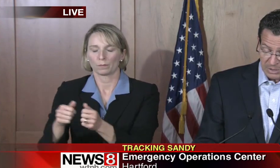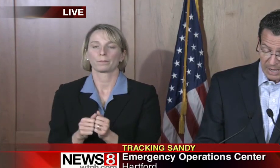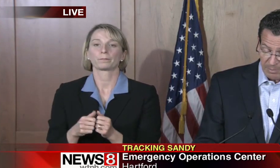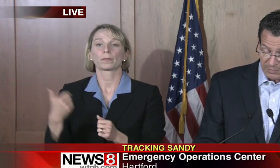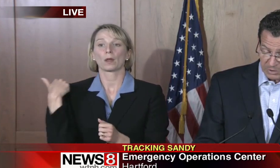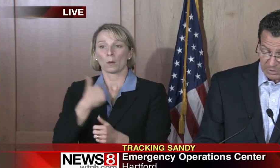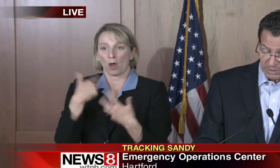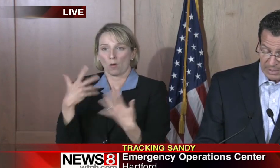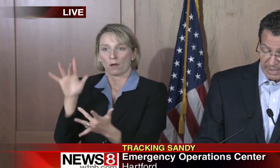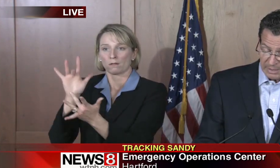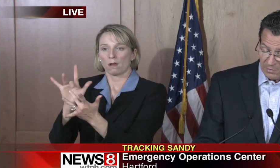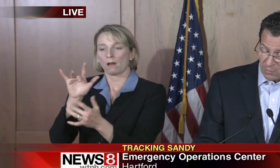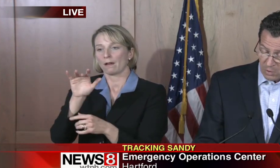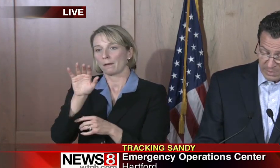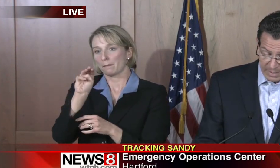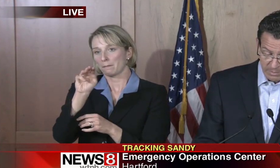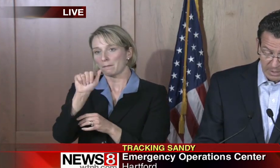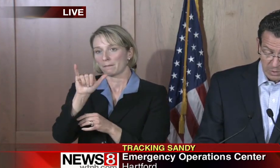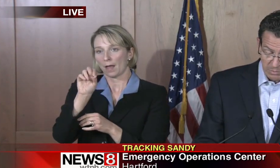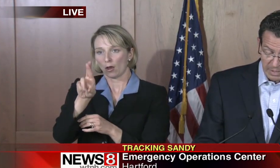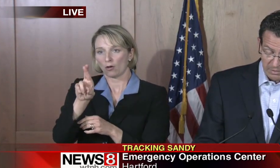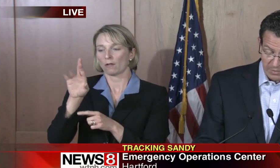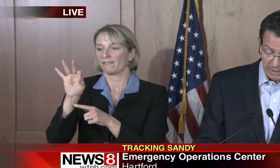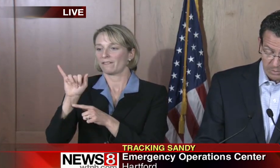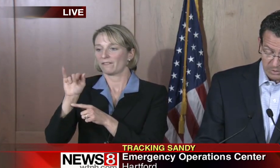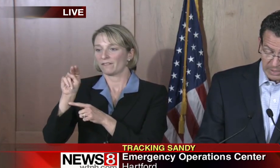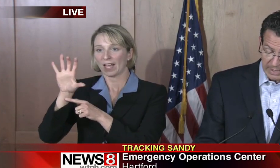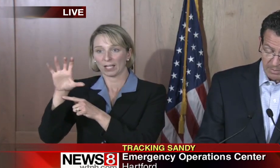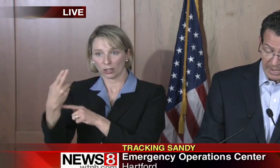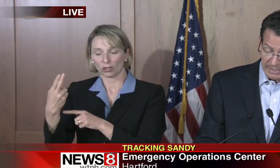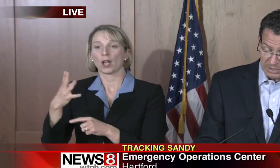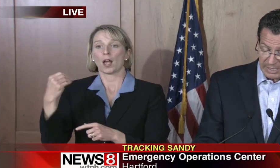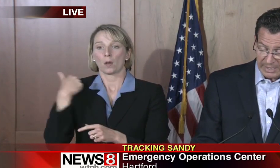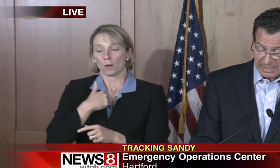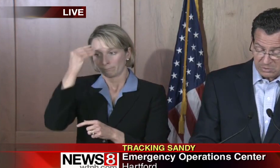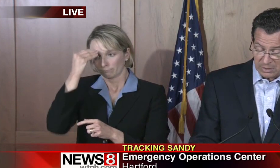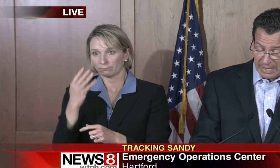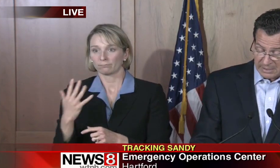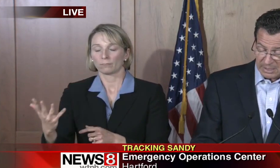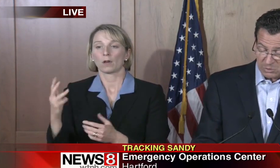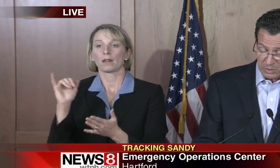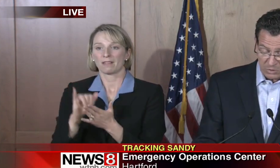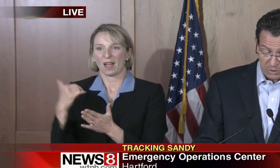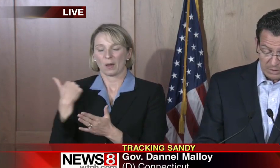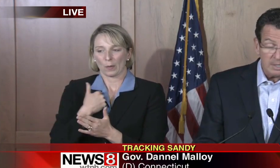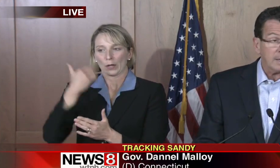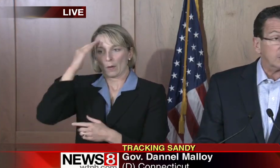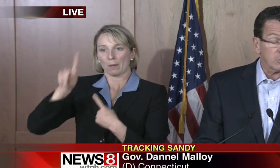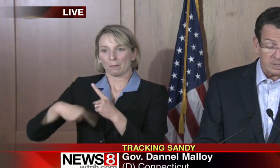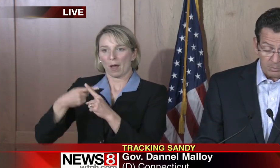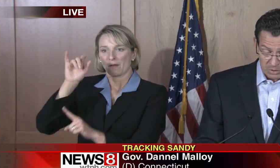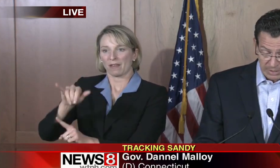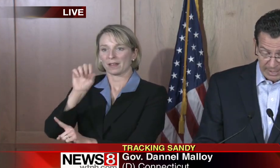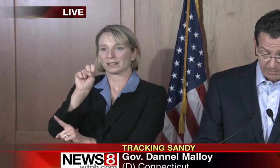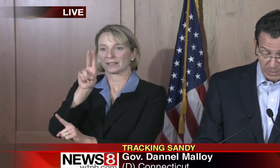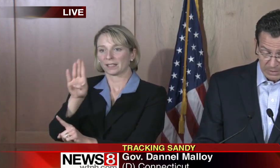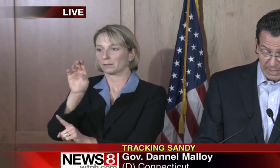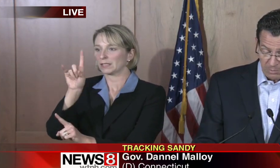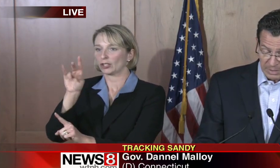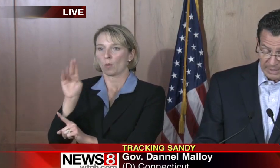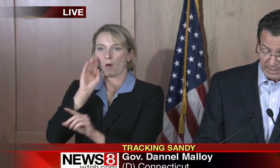and his top officials, and informed them that we would make available to him any state assets we could, including